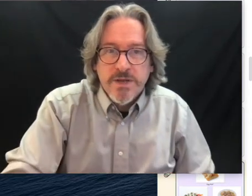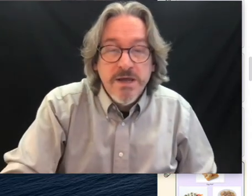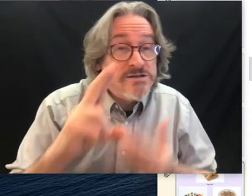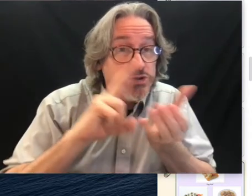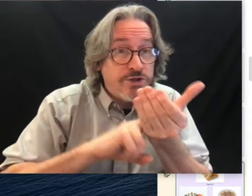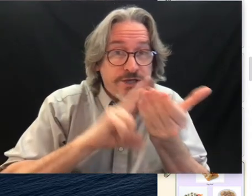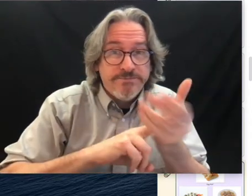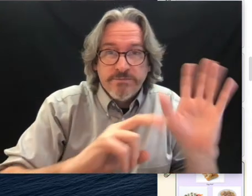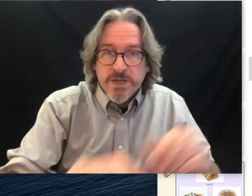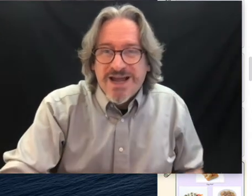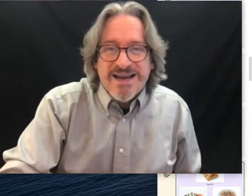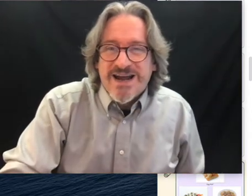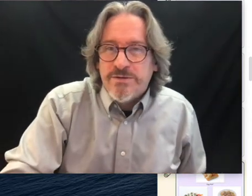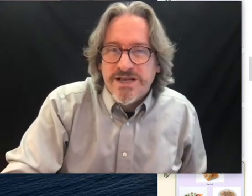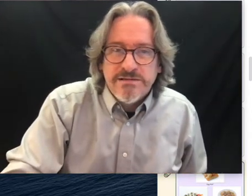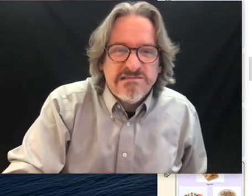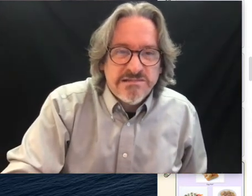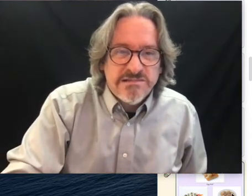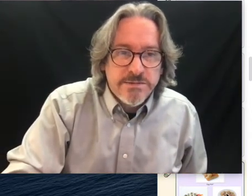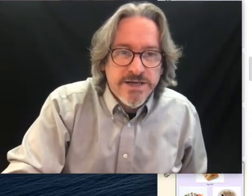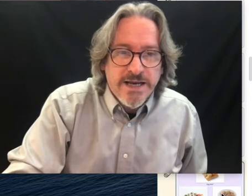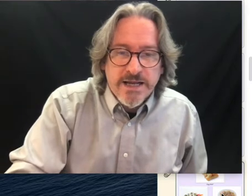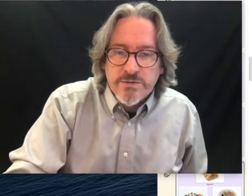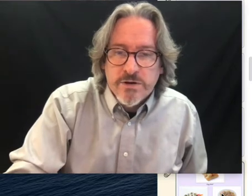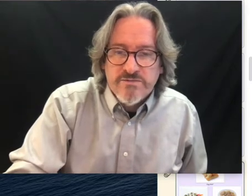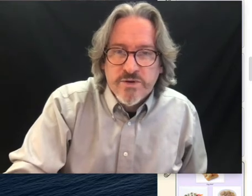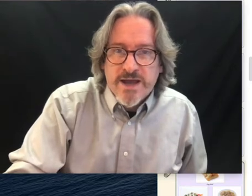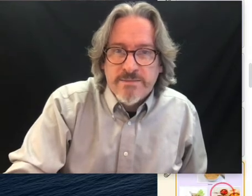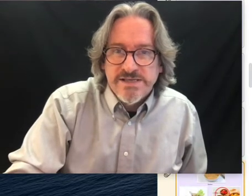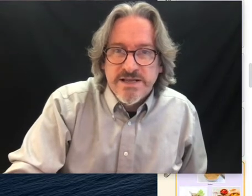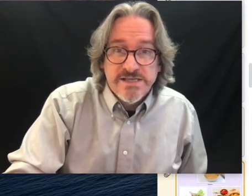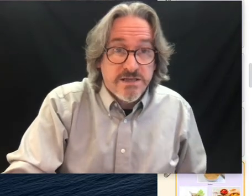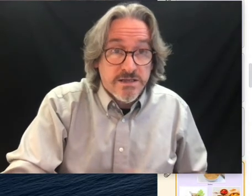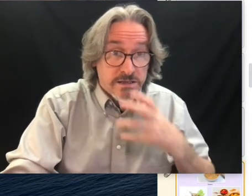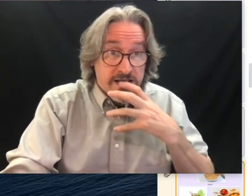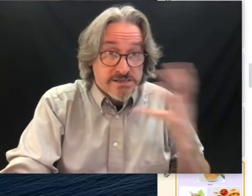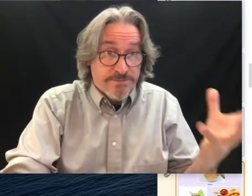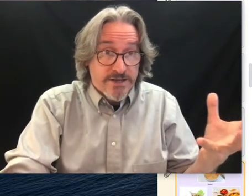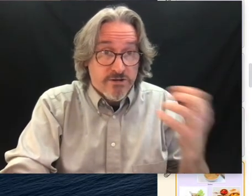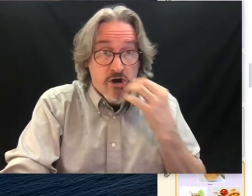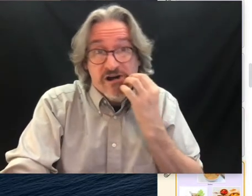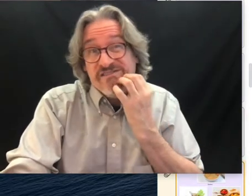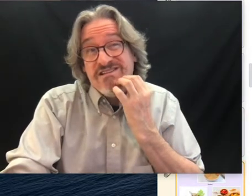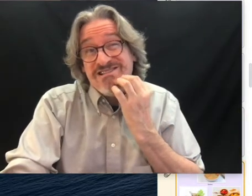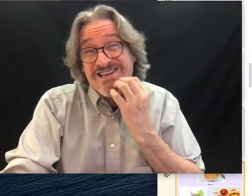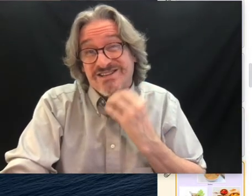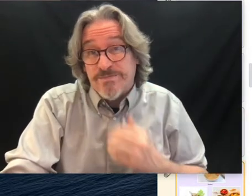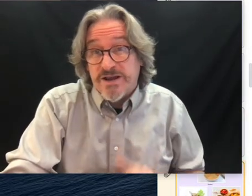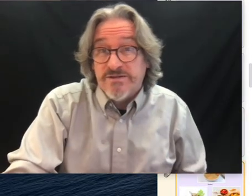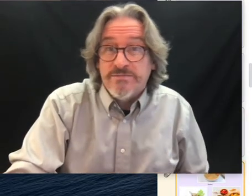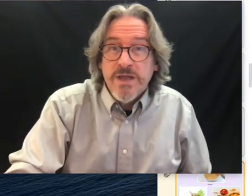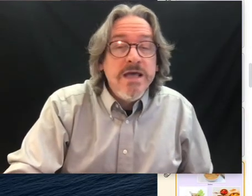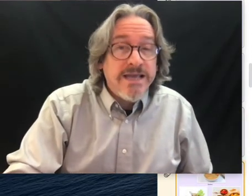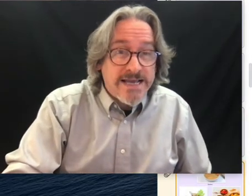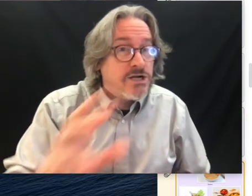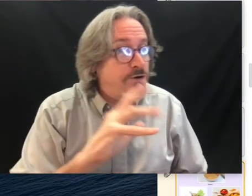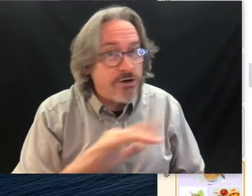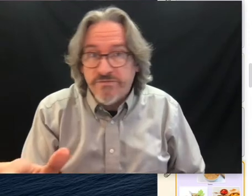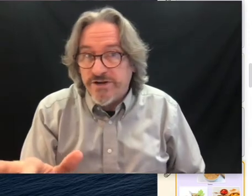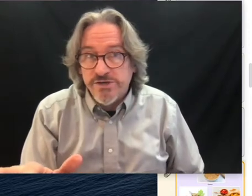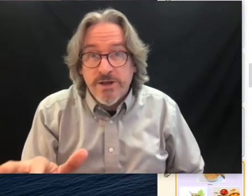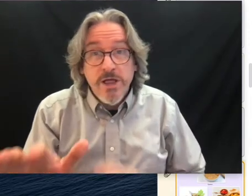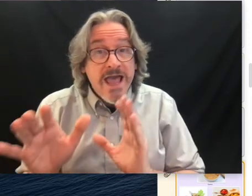them. Sushi. Again, I don't want to get into all the vocab, because then this ends up being long and then it gets repetitive. Queso,